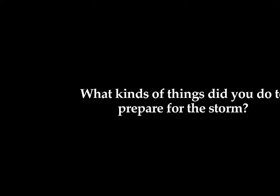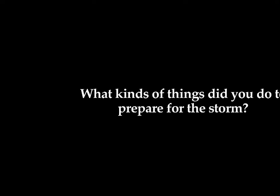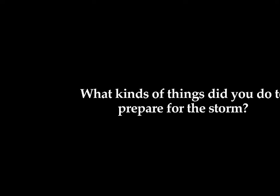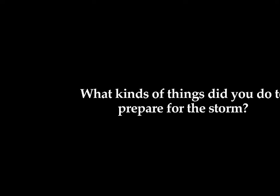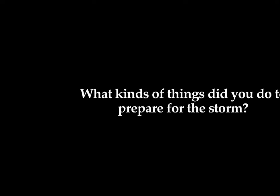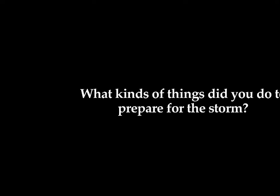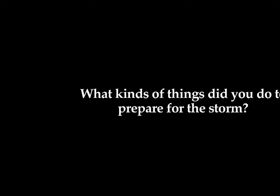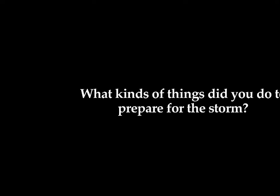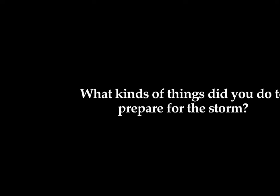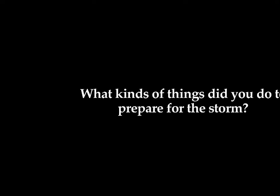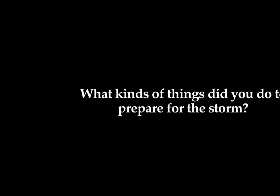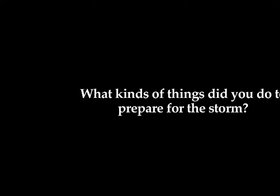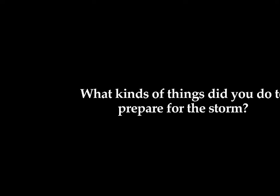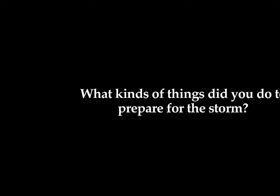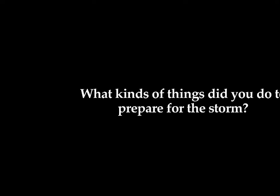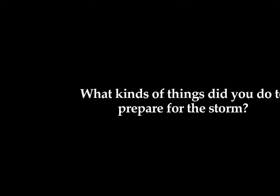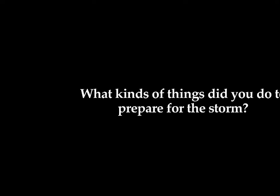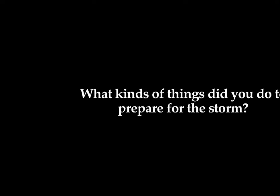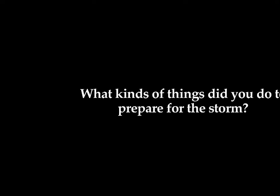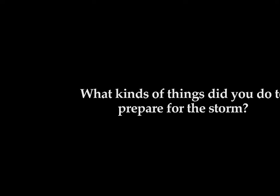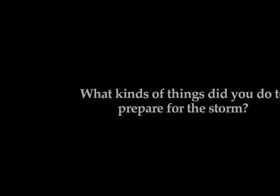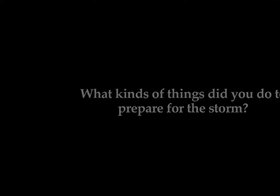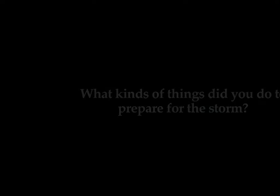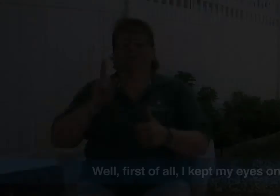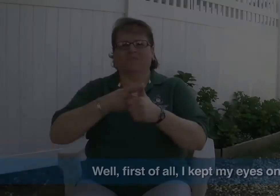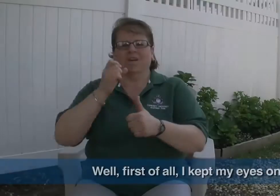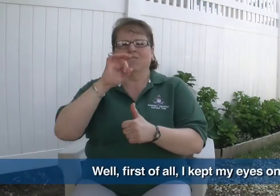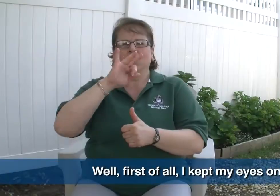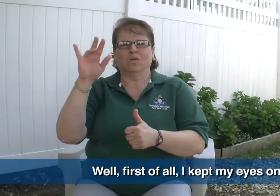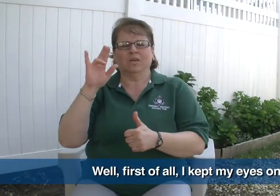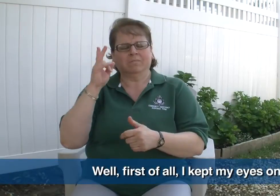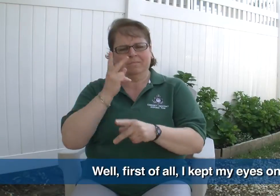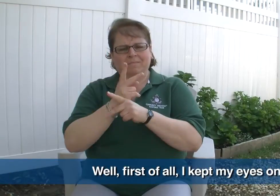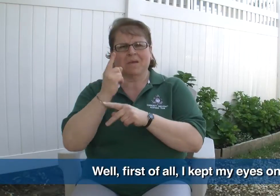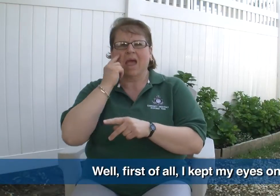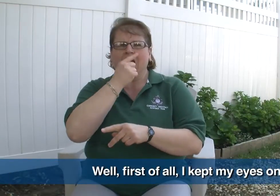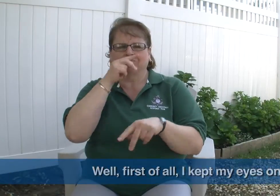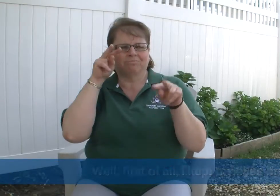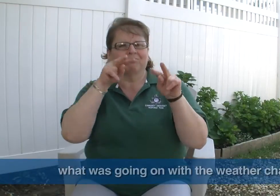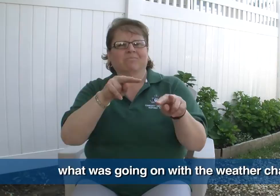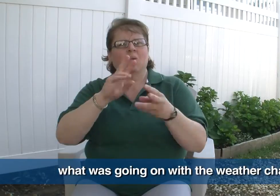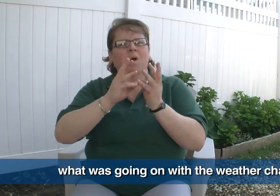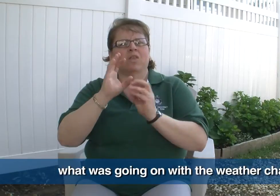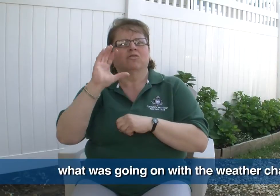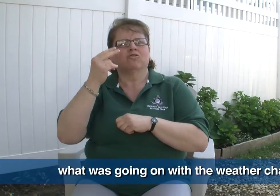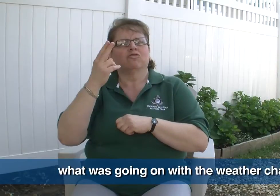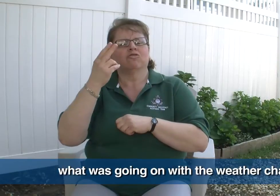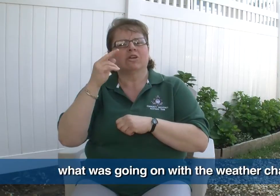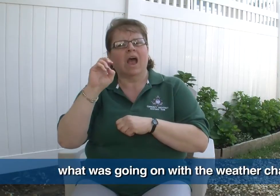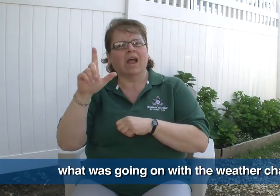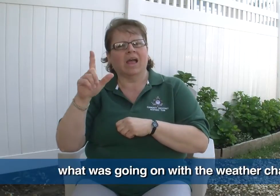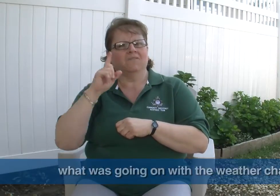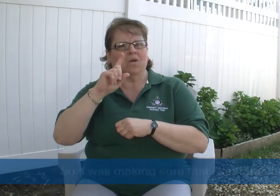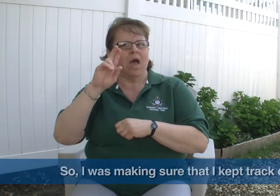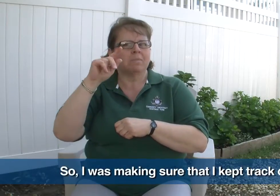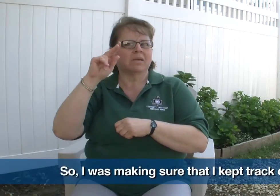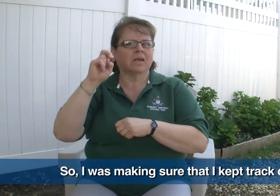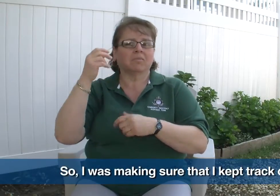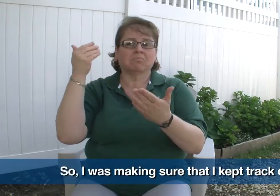things did you do to prepare for the storm? Well, first of all, I kept my eyes on what was going on with the Weather Channel. So I was making